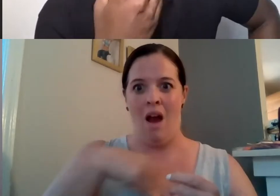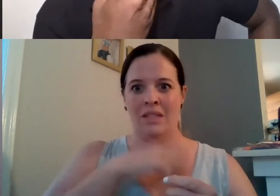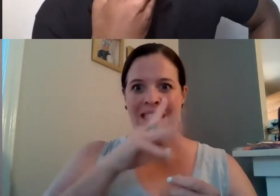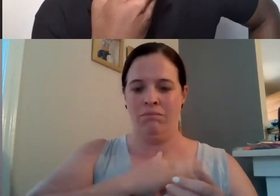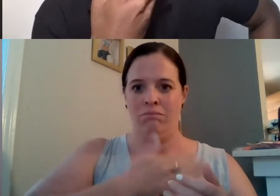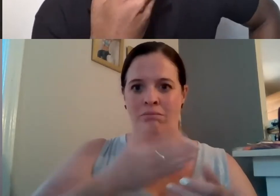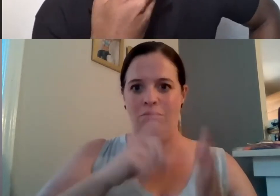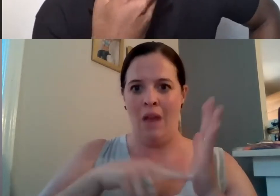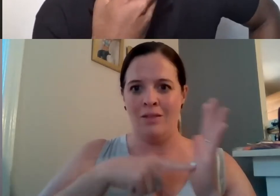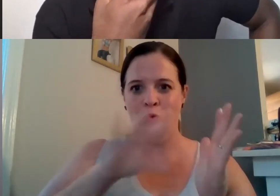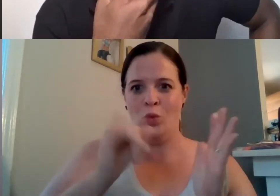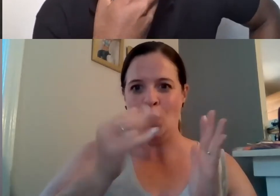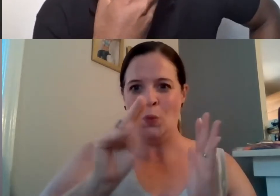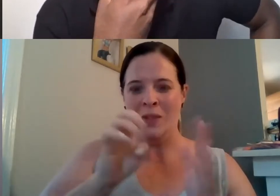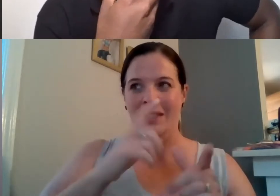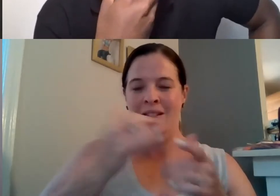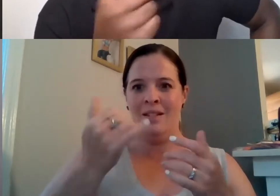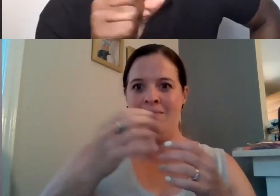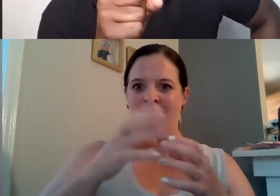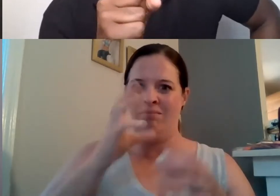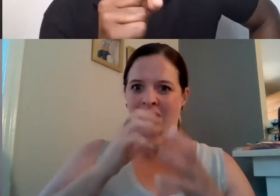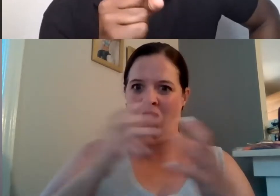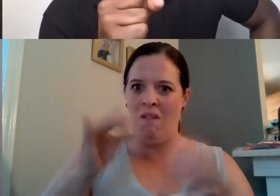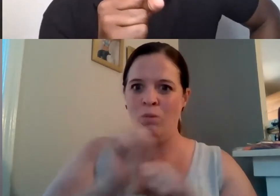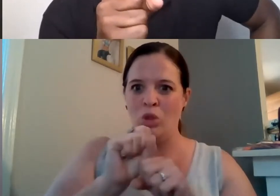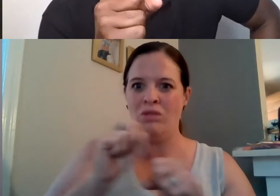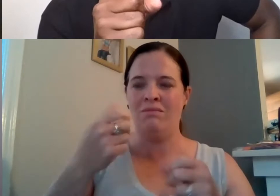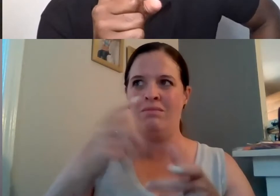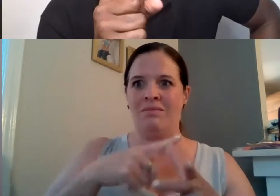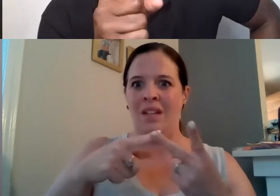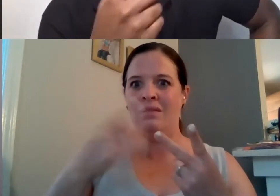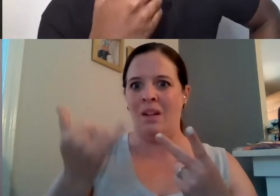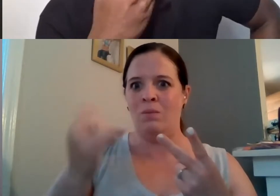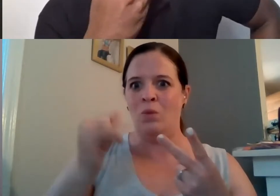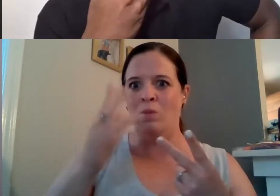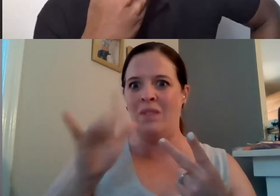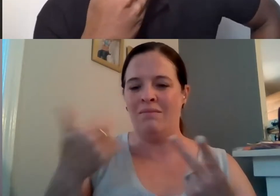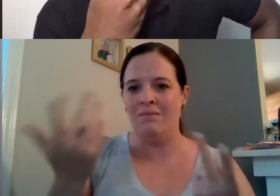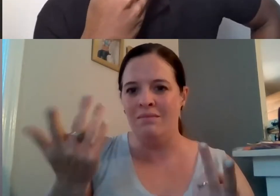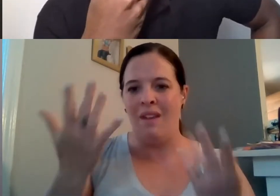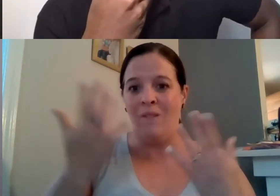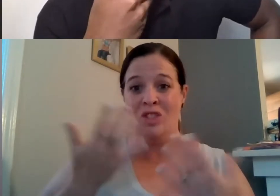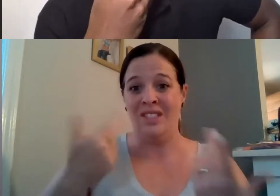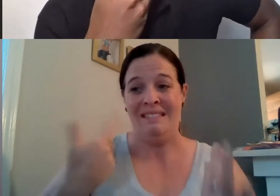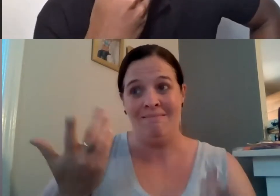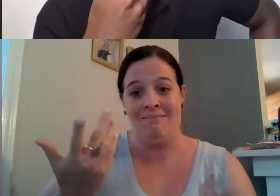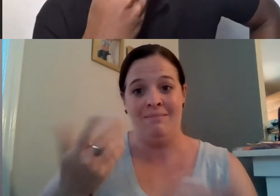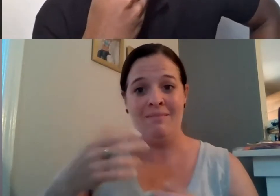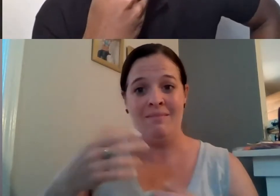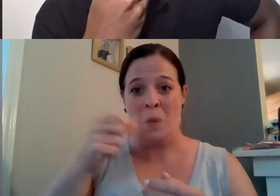frustrating for us. We were upset about that. Back in June, we had to hold off a lot of our work. And now here